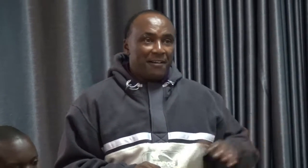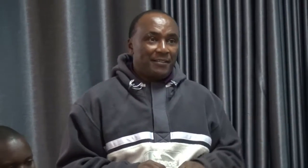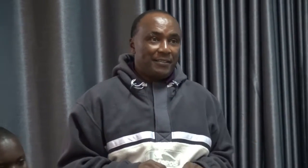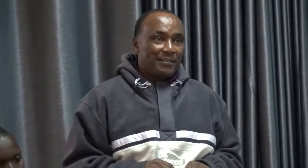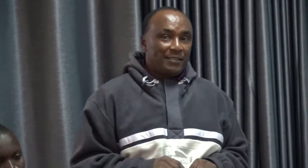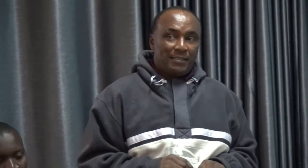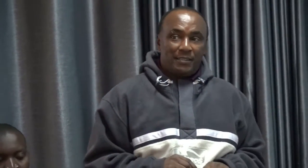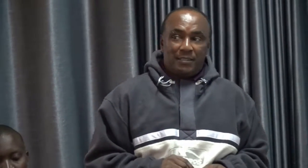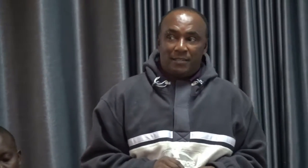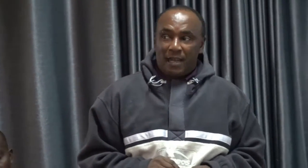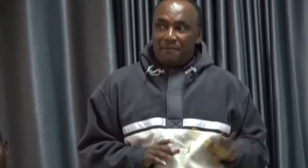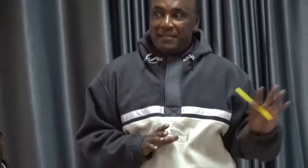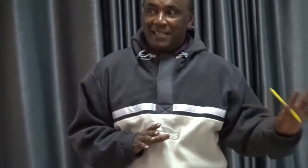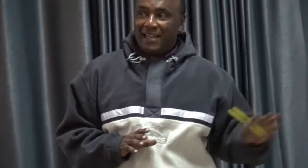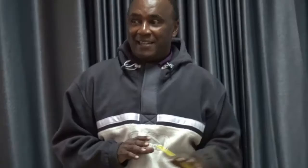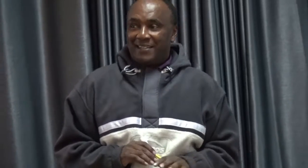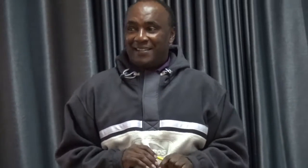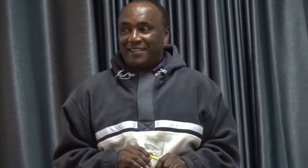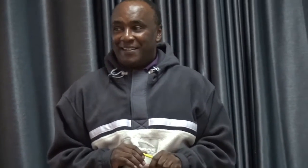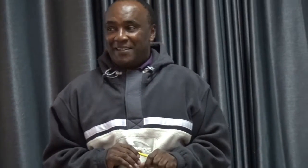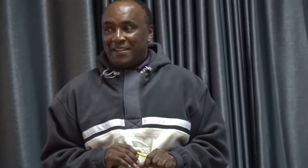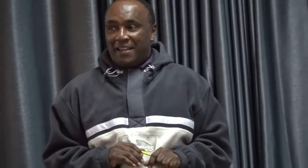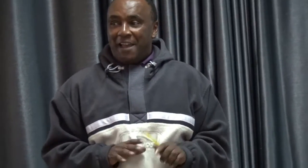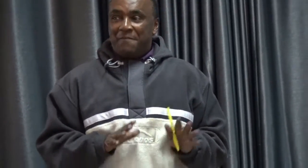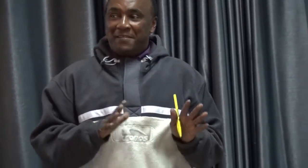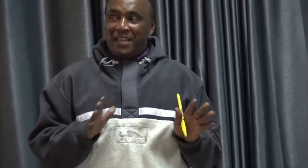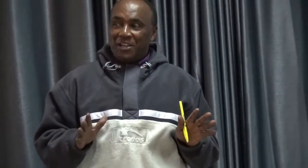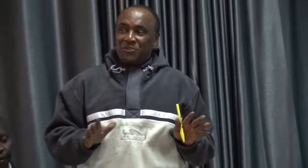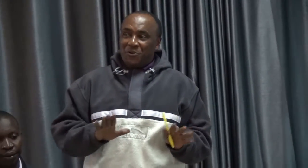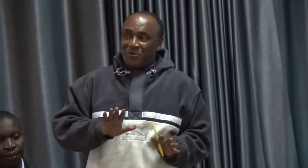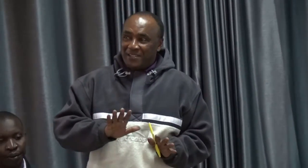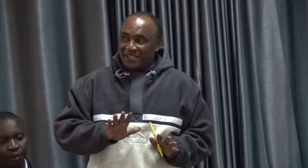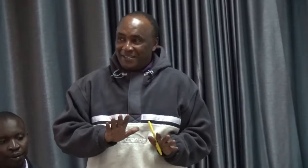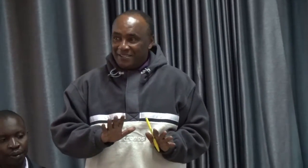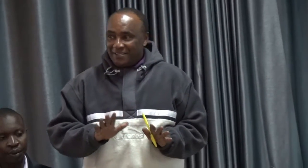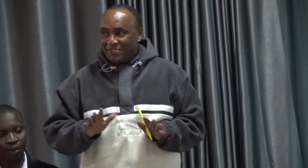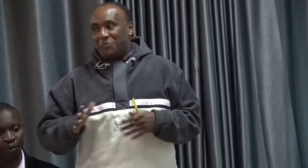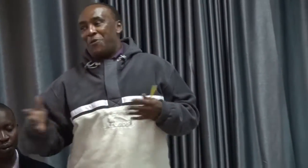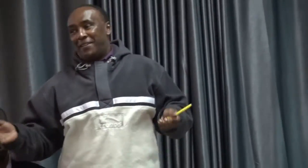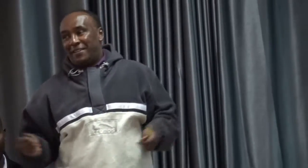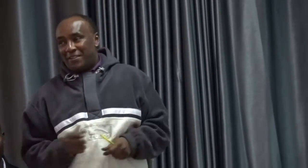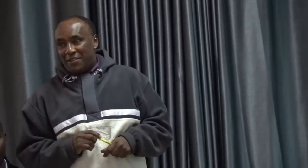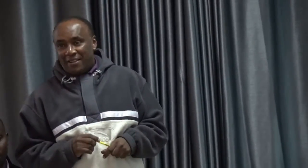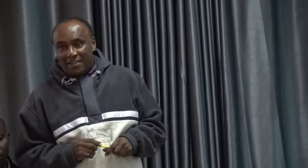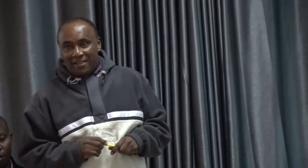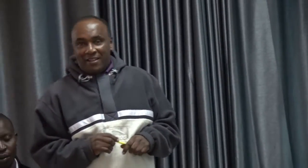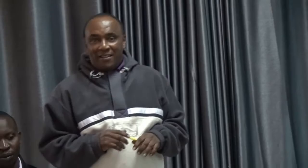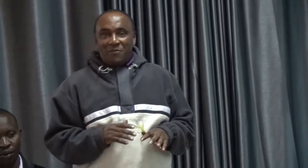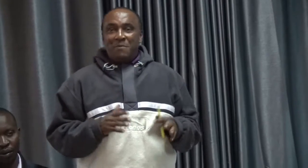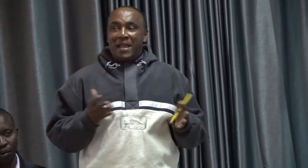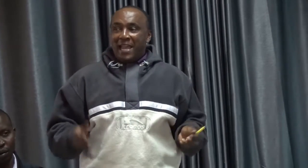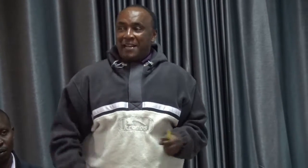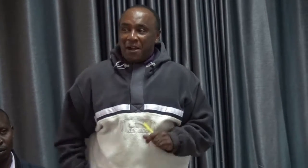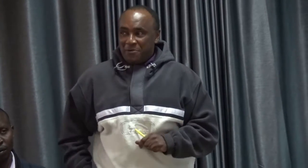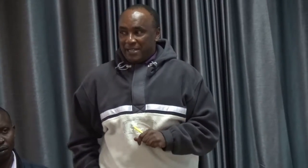However, having said that, everything is not smooth.